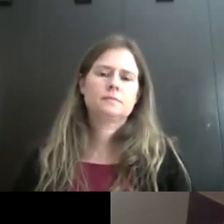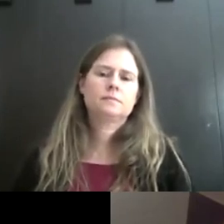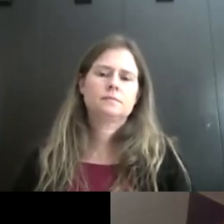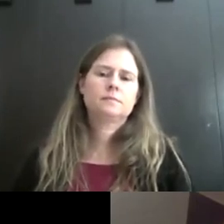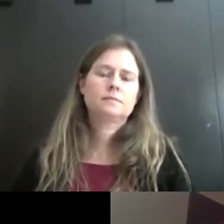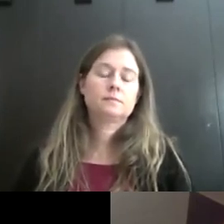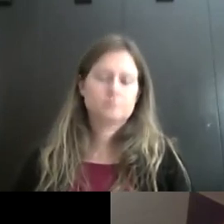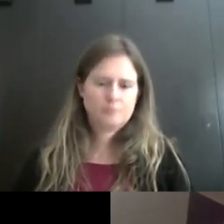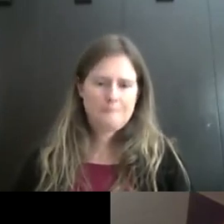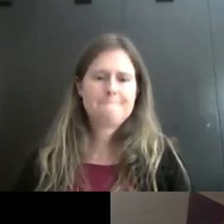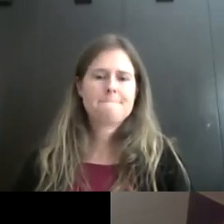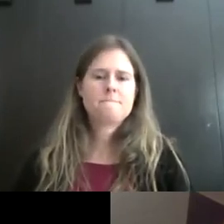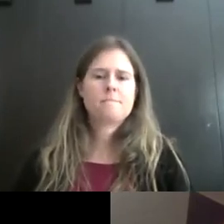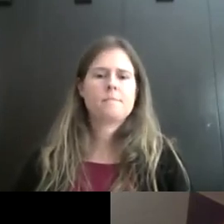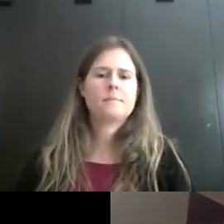As I mentioned,